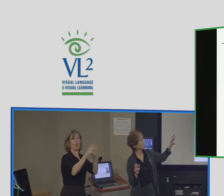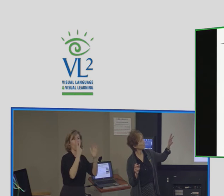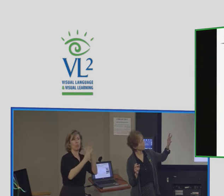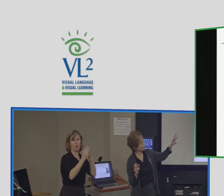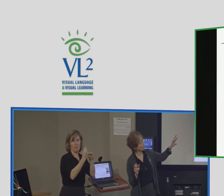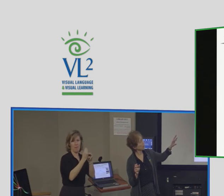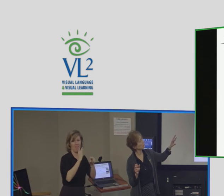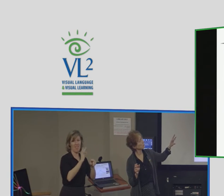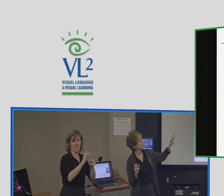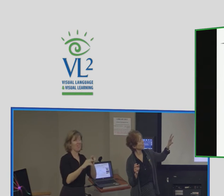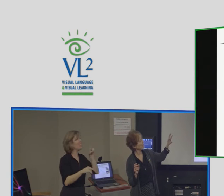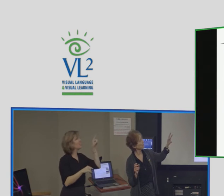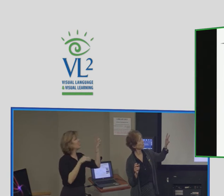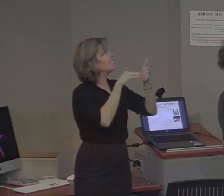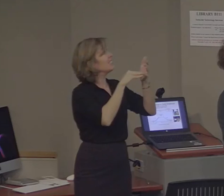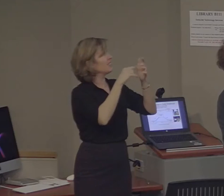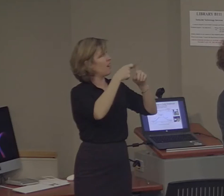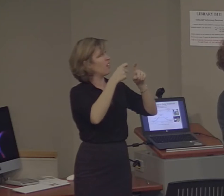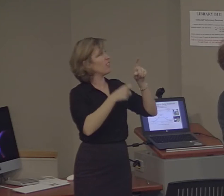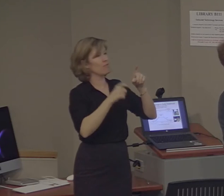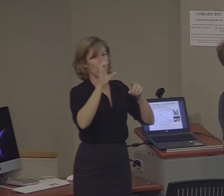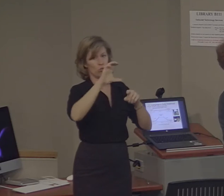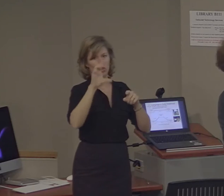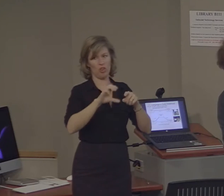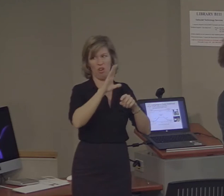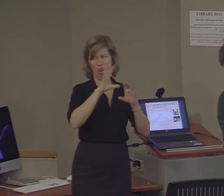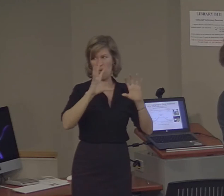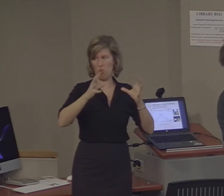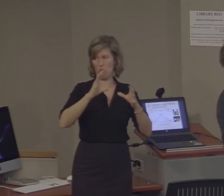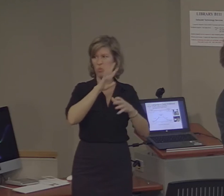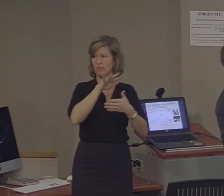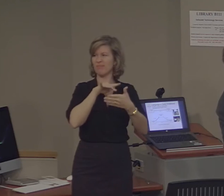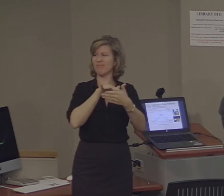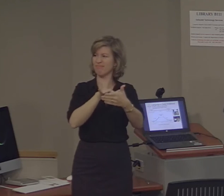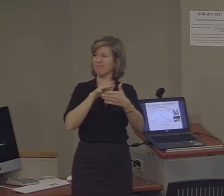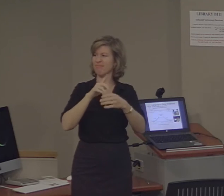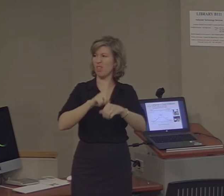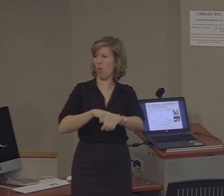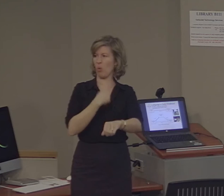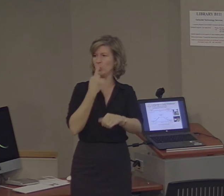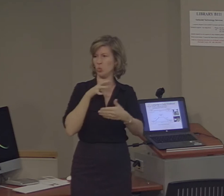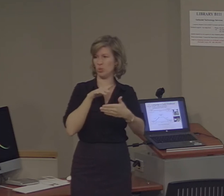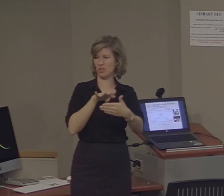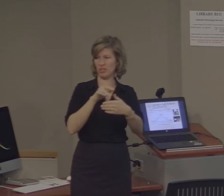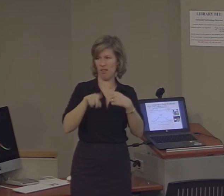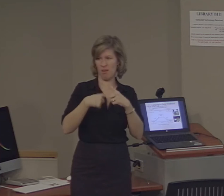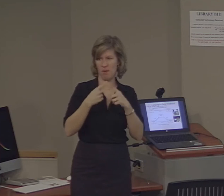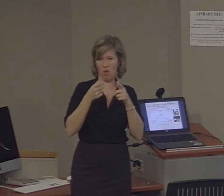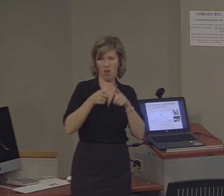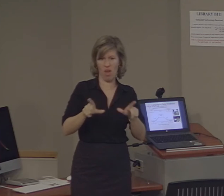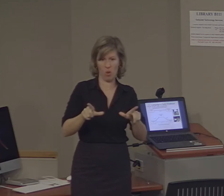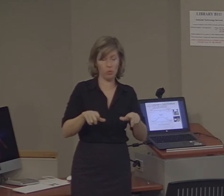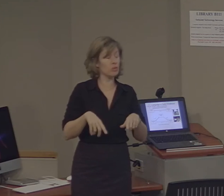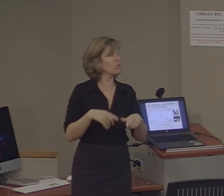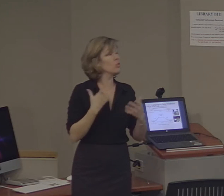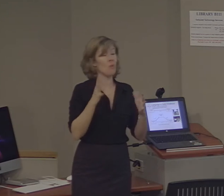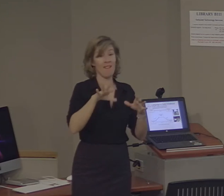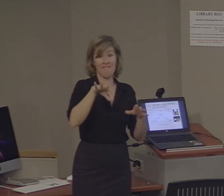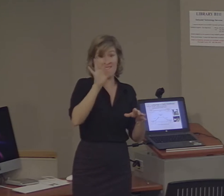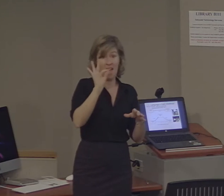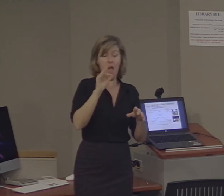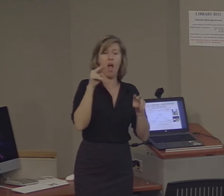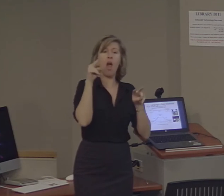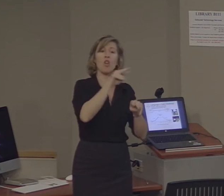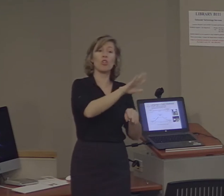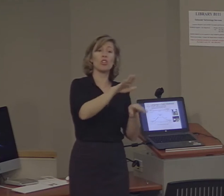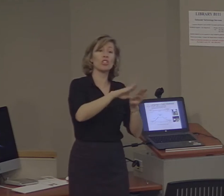from the Chicago group, again, from their longitudinal language study. And what they found there is that the parents who use